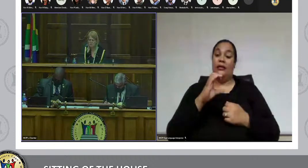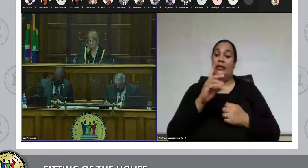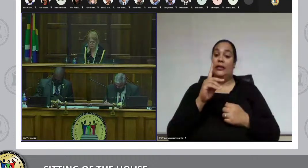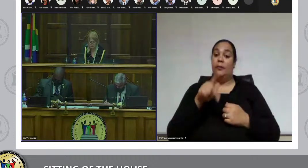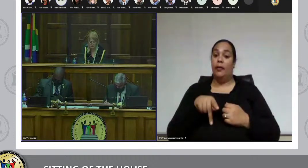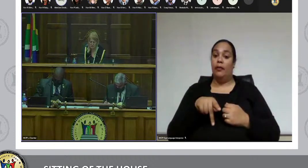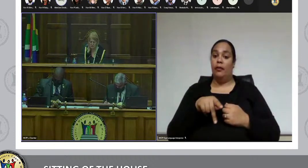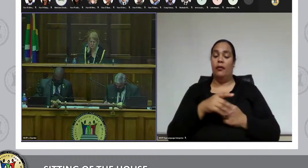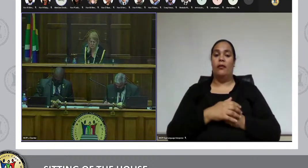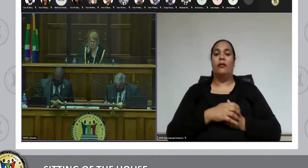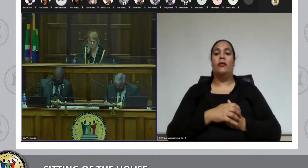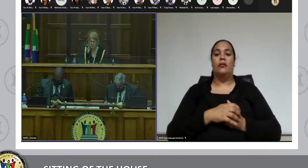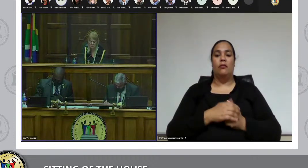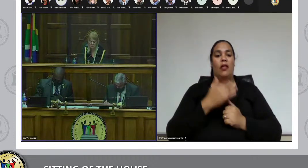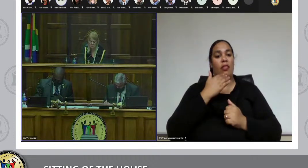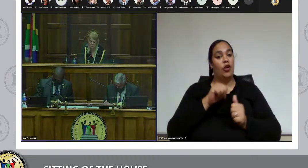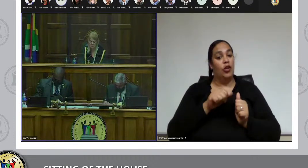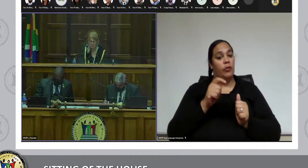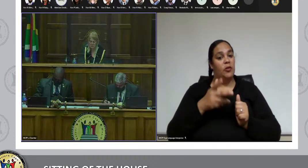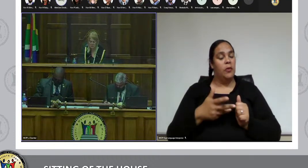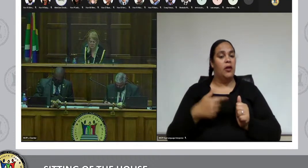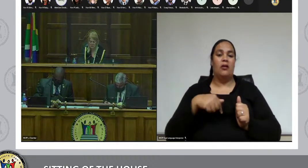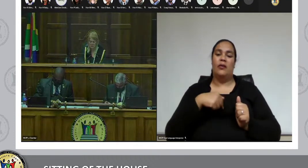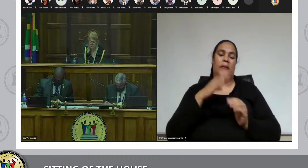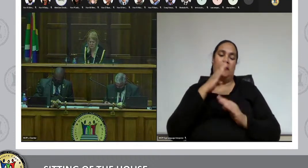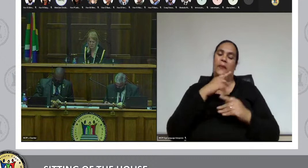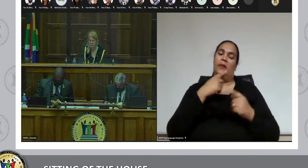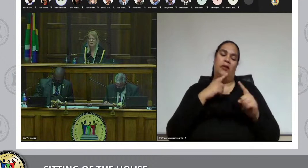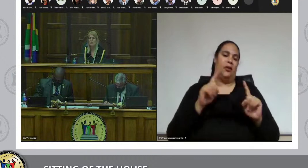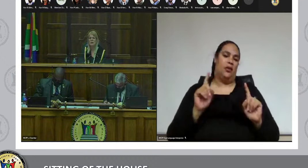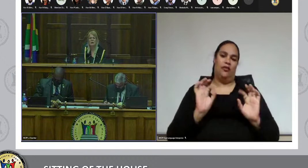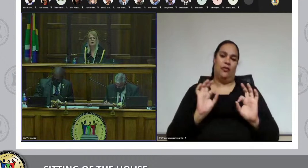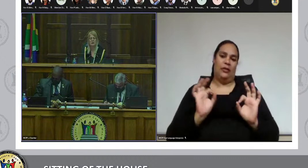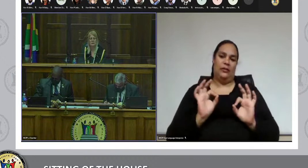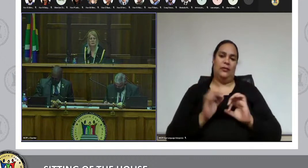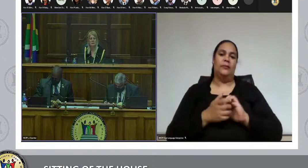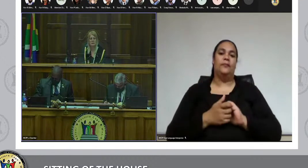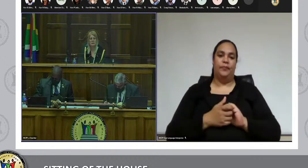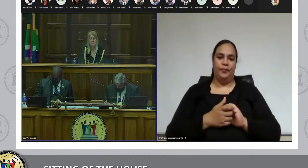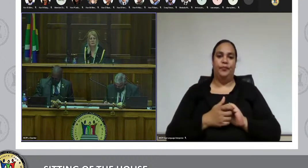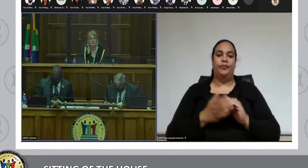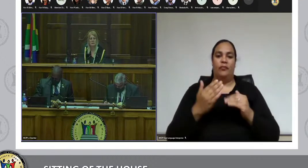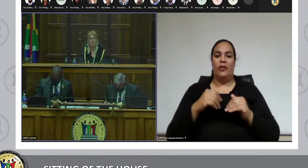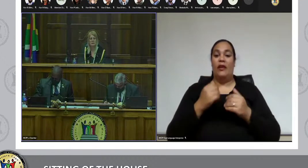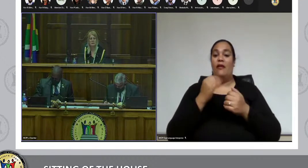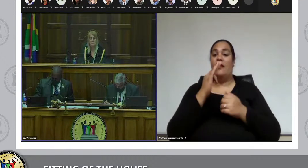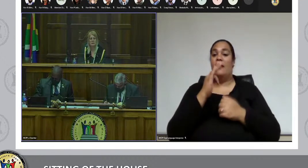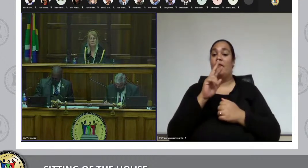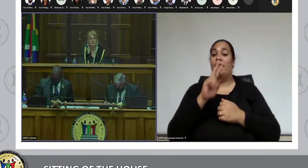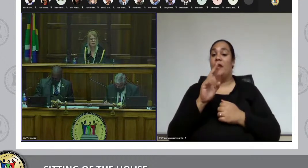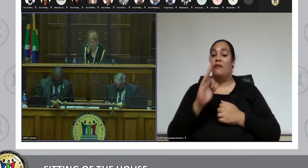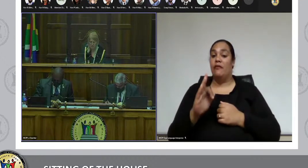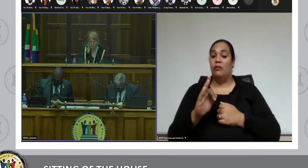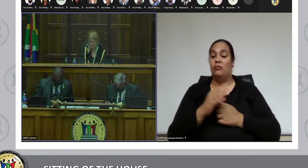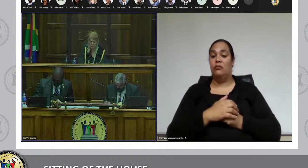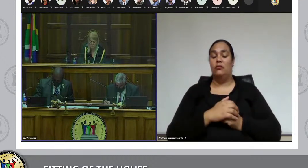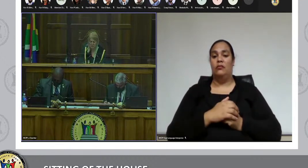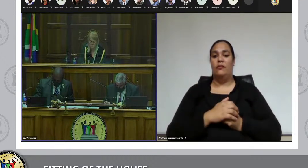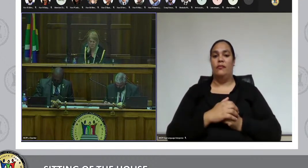ACDP. Thank you, Deputy Speaker. No declaration. Thank you very much. The Freedom Front Plus.